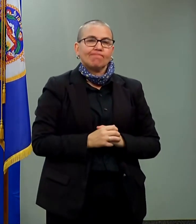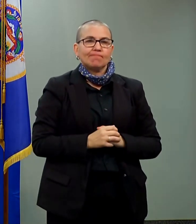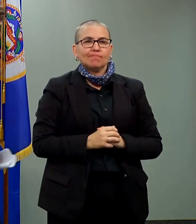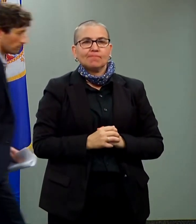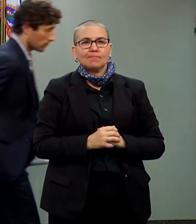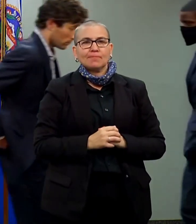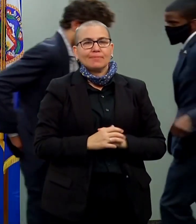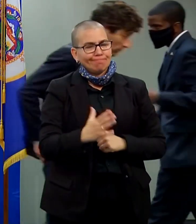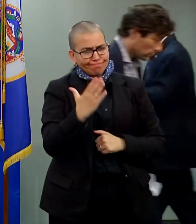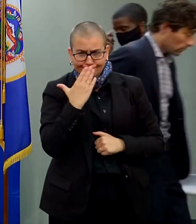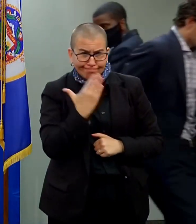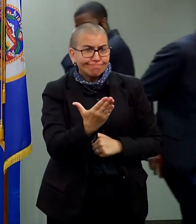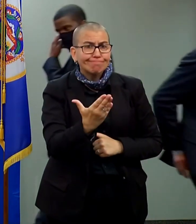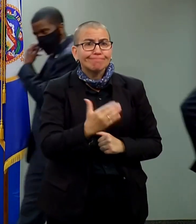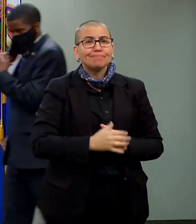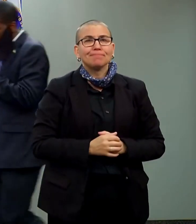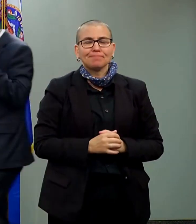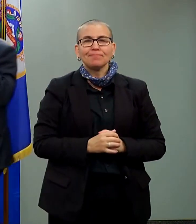Thank you, Mayor.